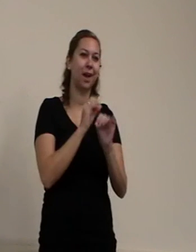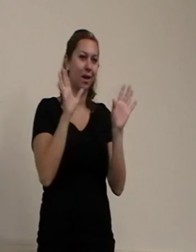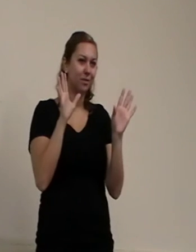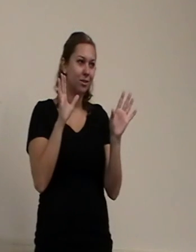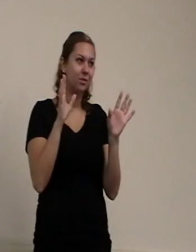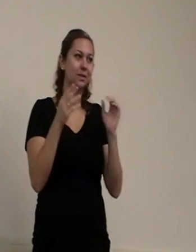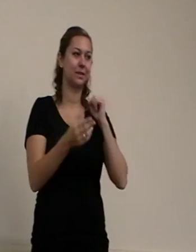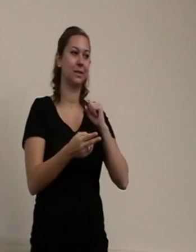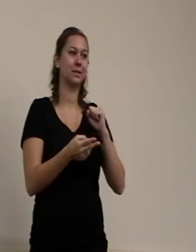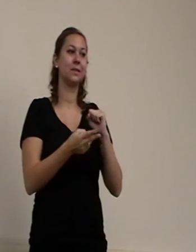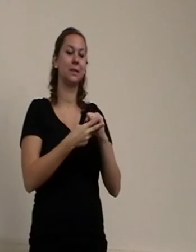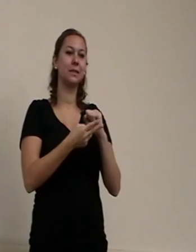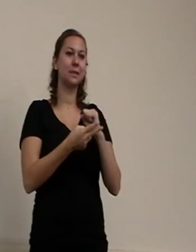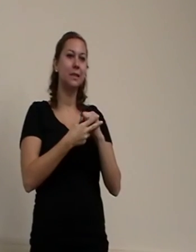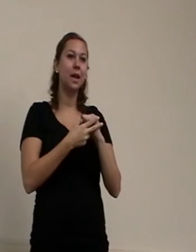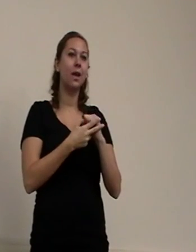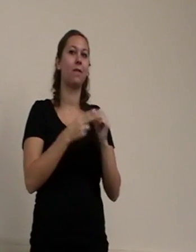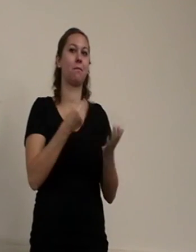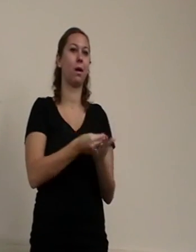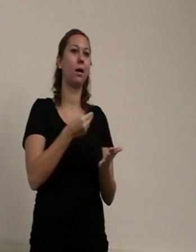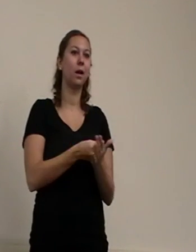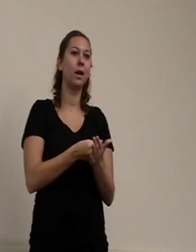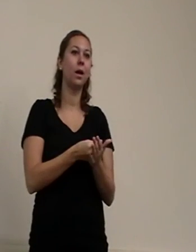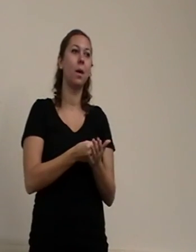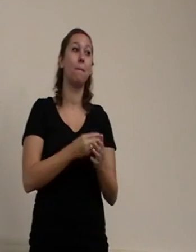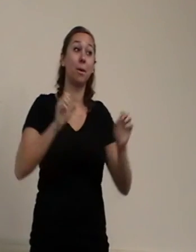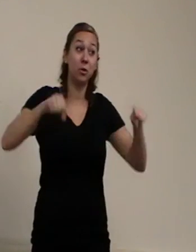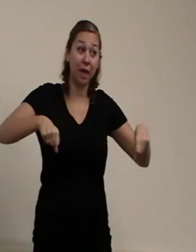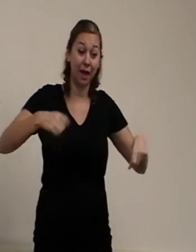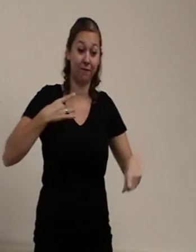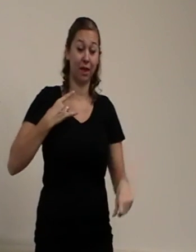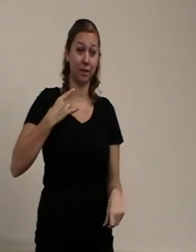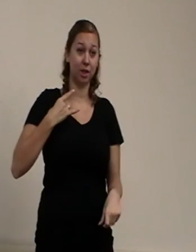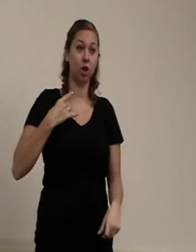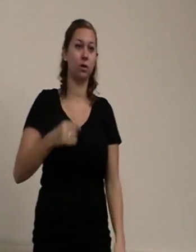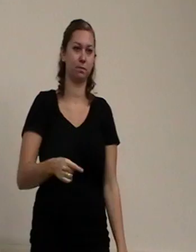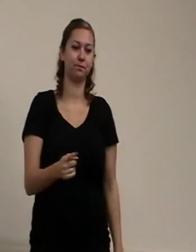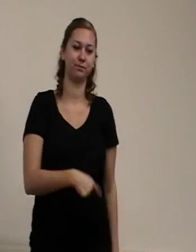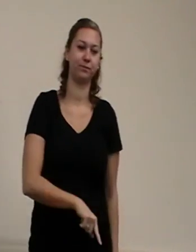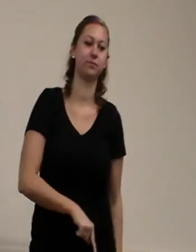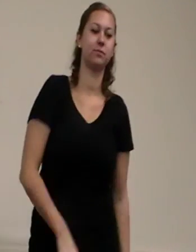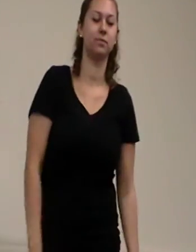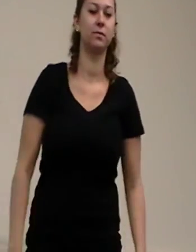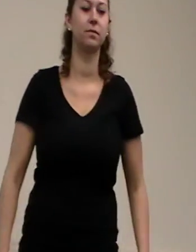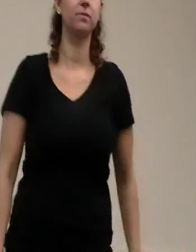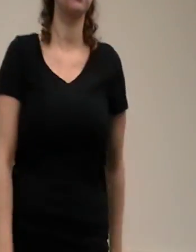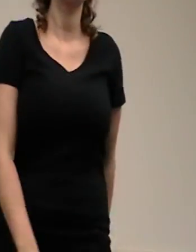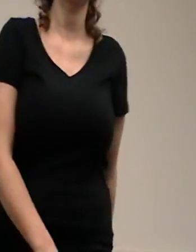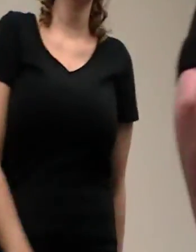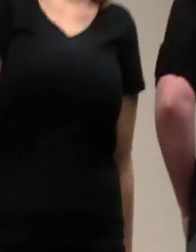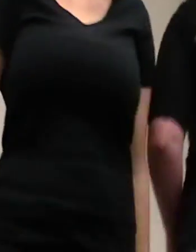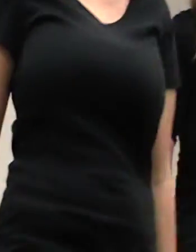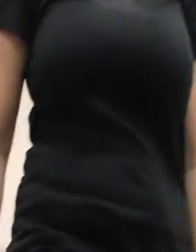you can go volunteer at the Deaf Olympics. I don't know the entire procedure. I've only looked into it once or twice because it's never worked out for me.